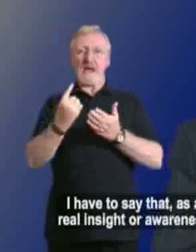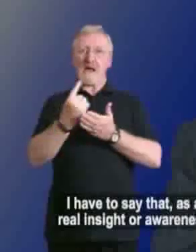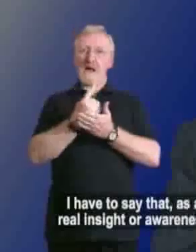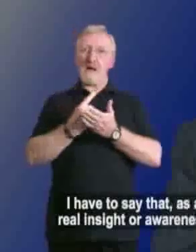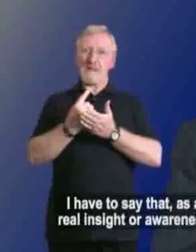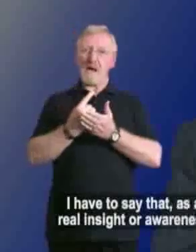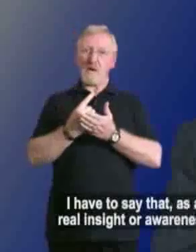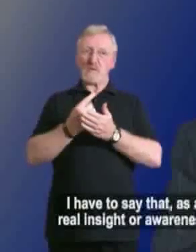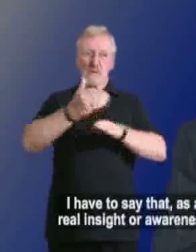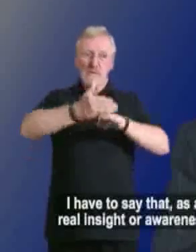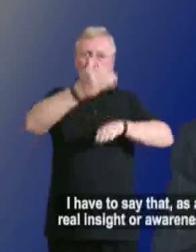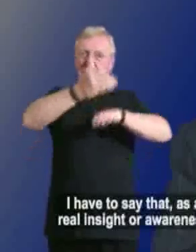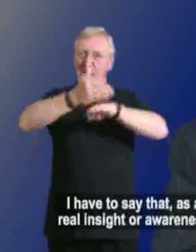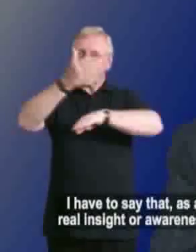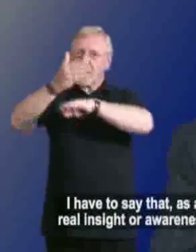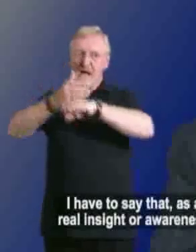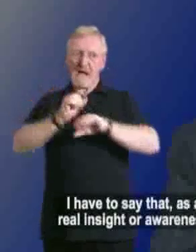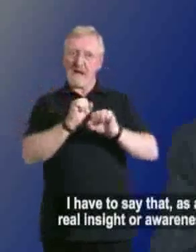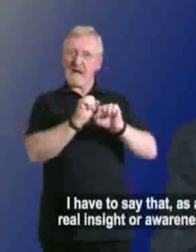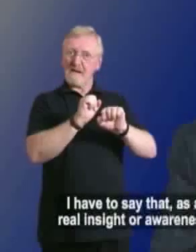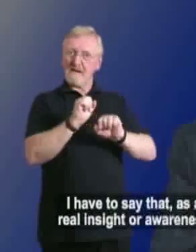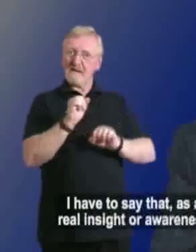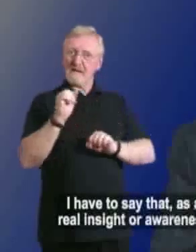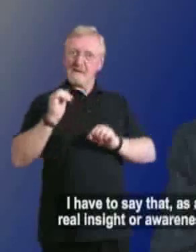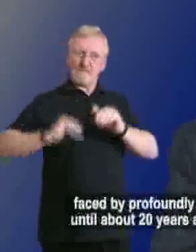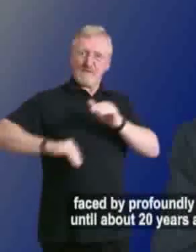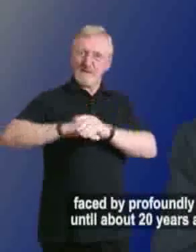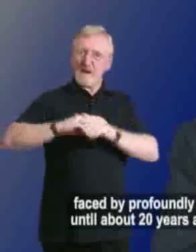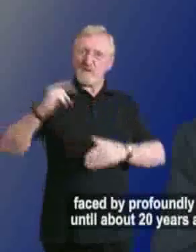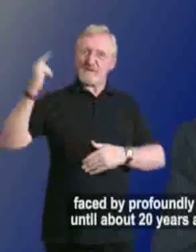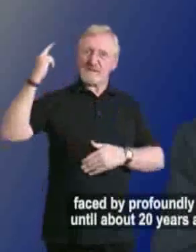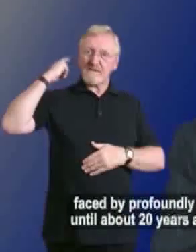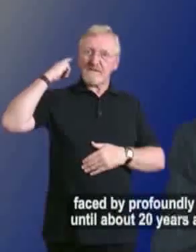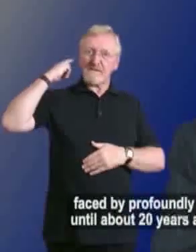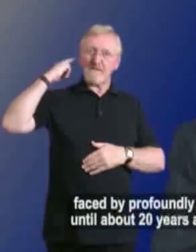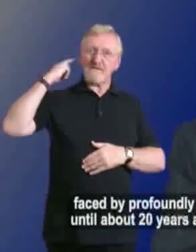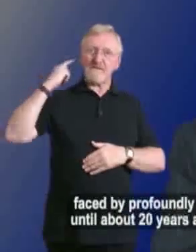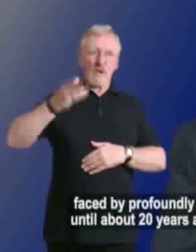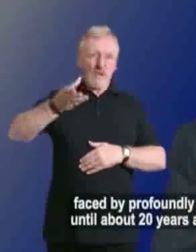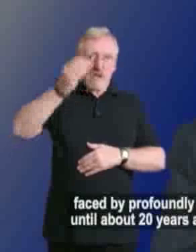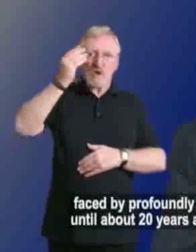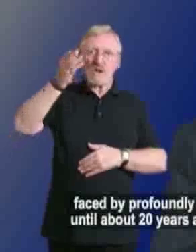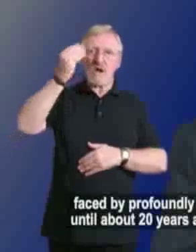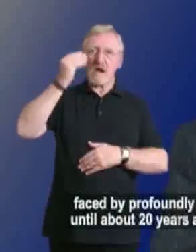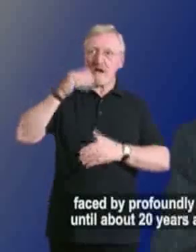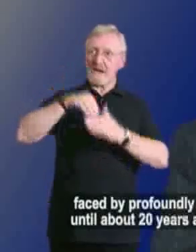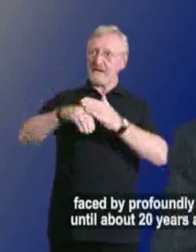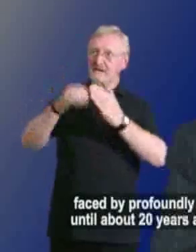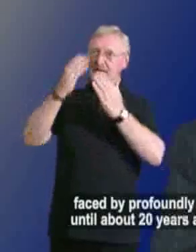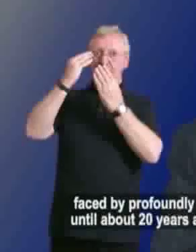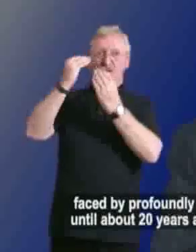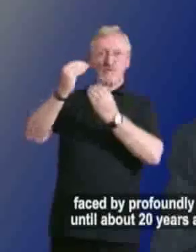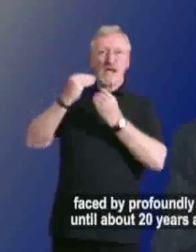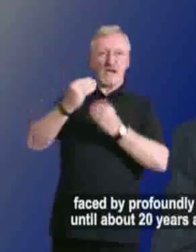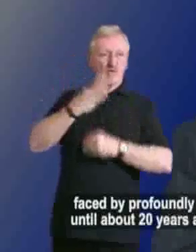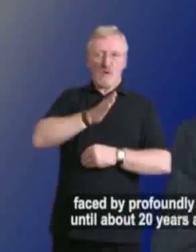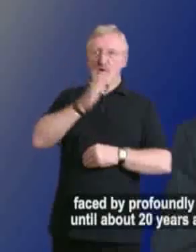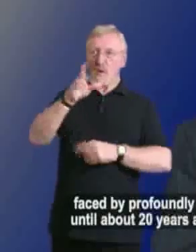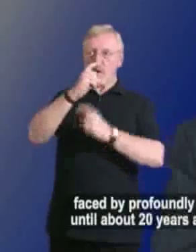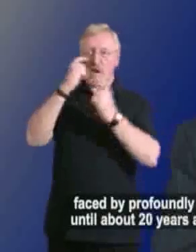awareness into the particular barriers faced by profoundly deaf learners in